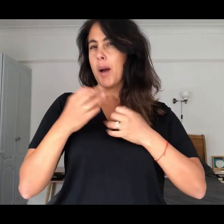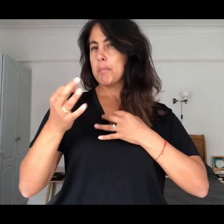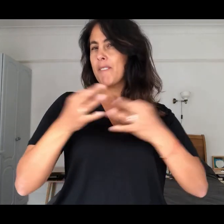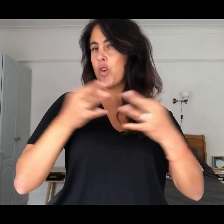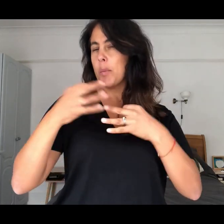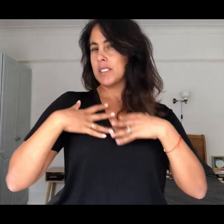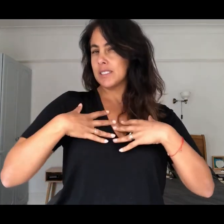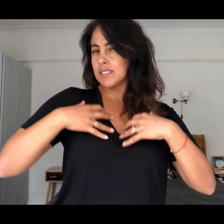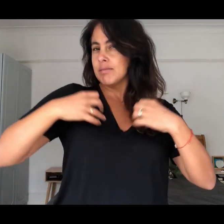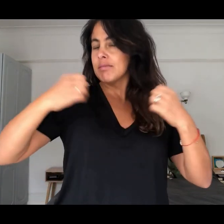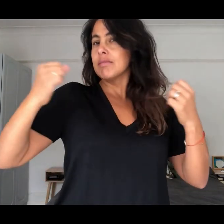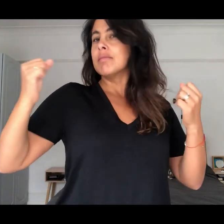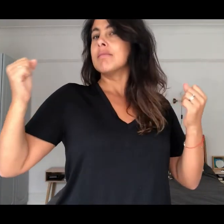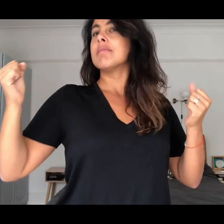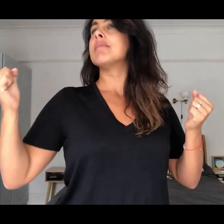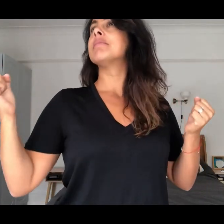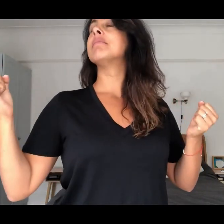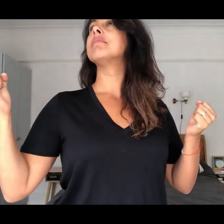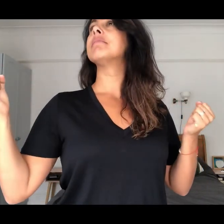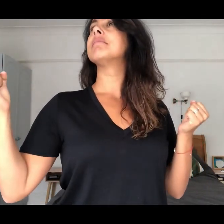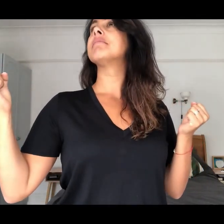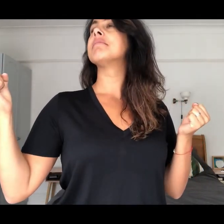physical performance costume.